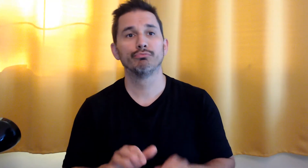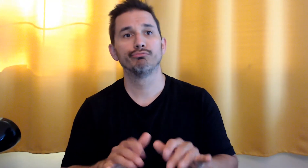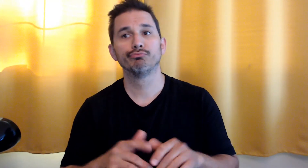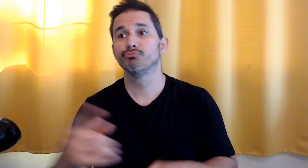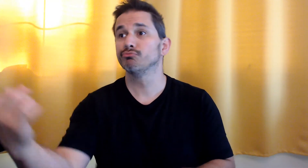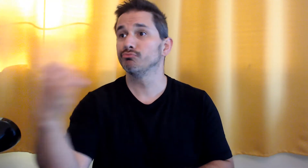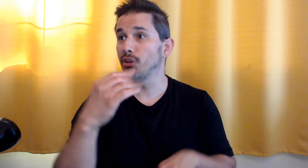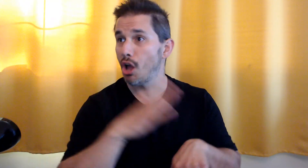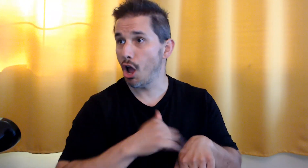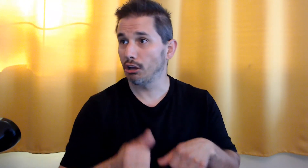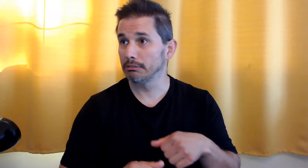member.